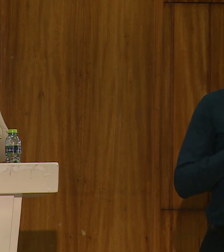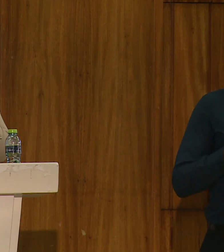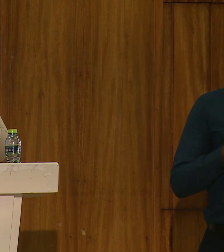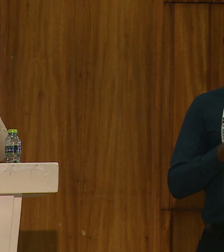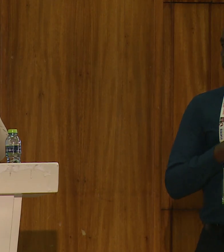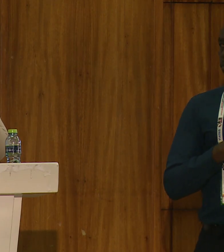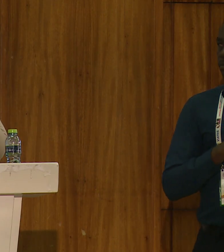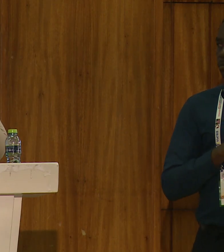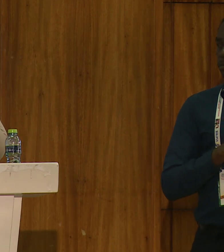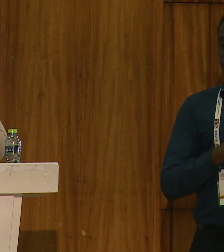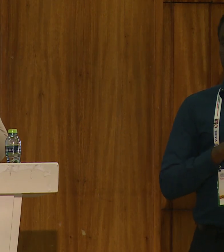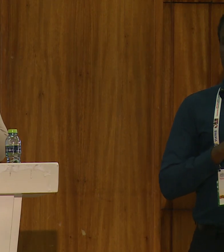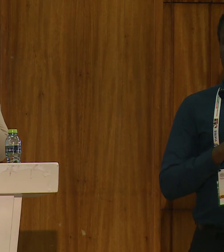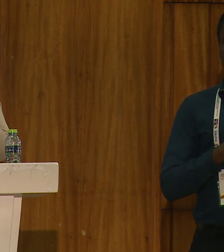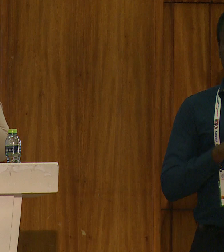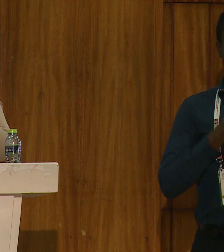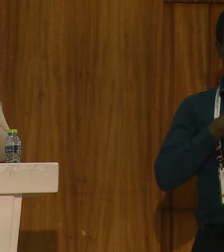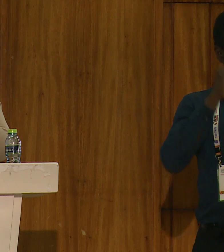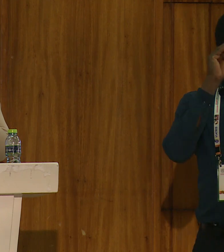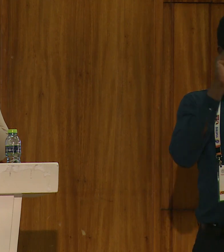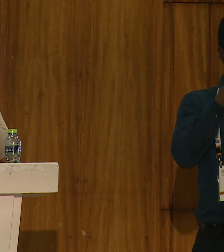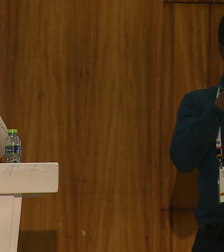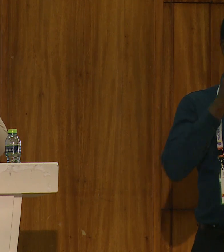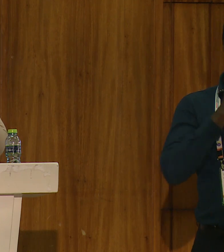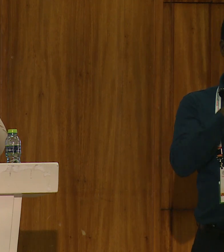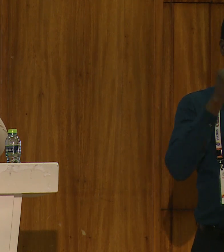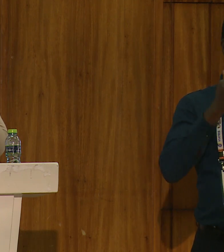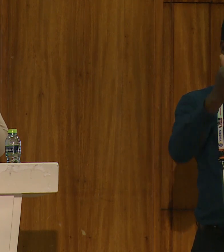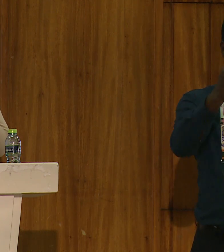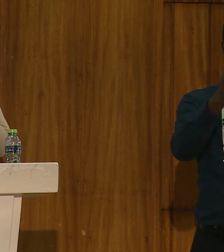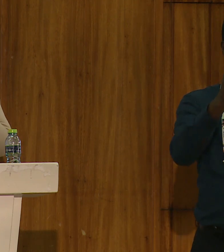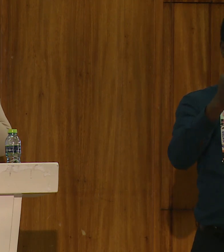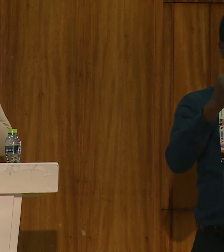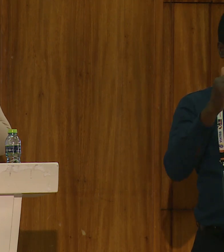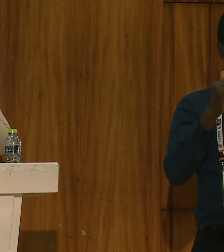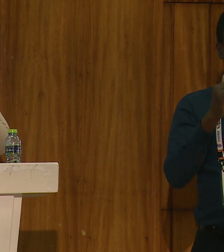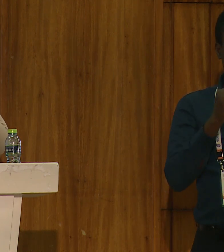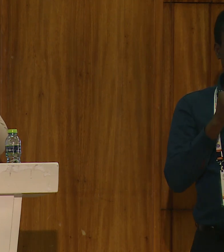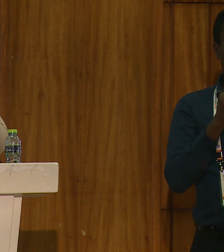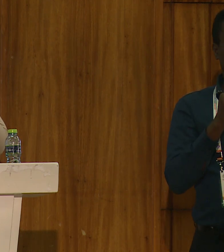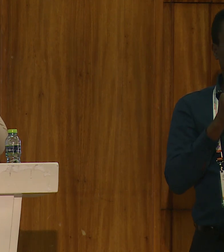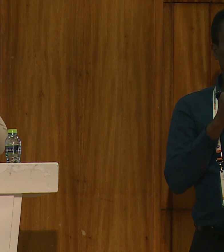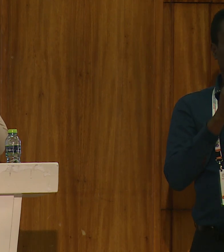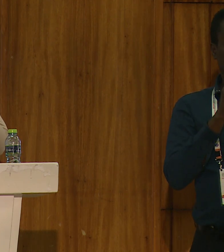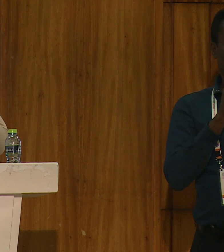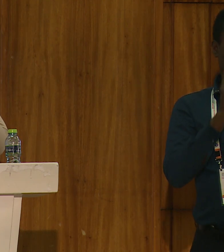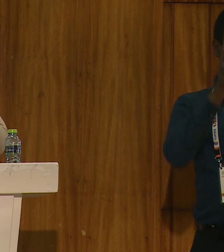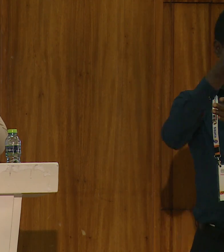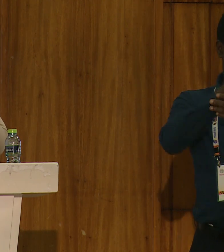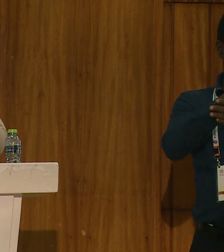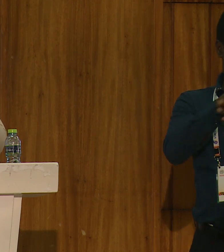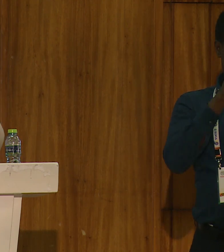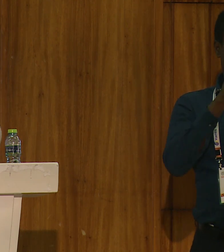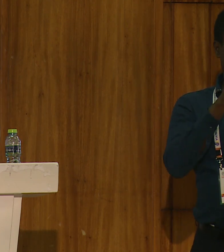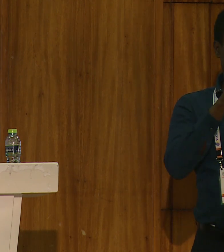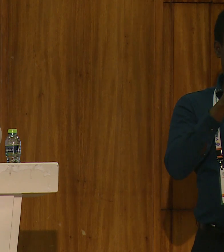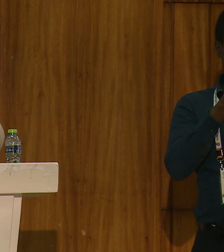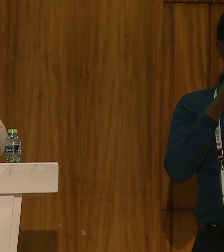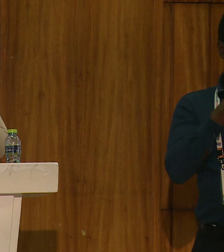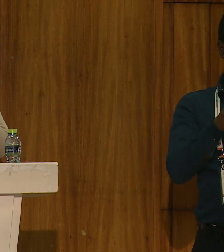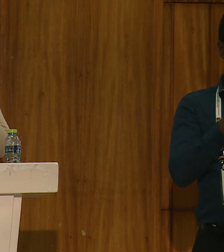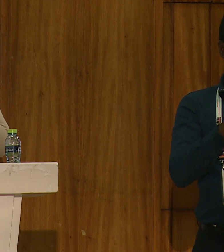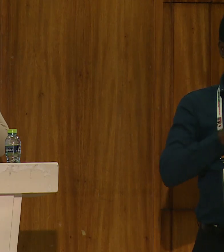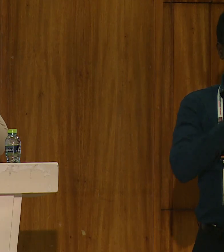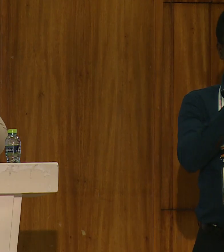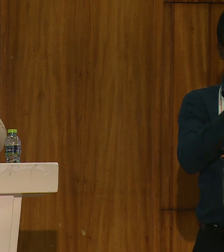So I've highlighted the objectives. I'll just move on. And this intervention was guided by some of our